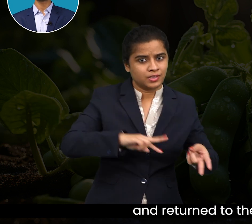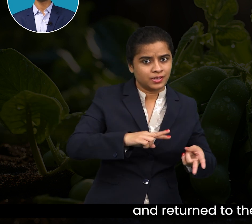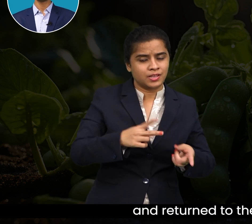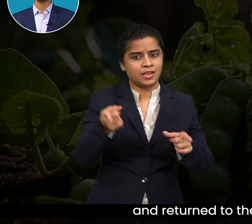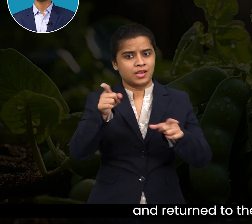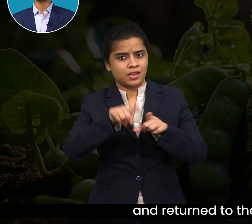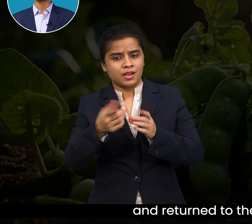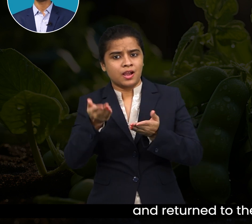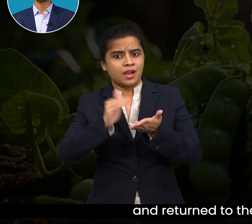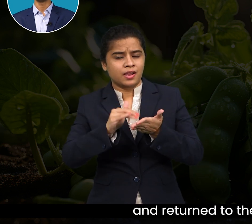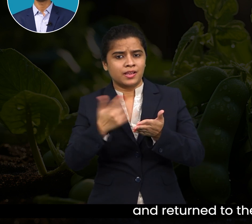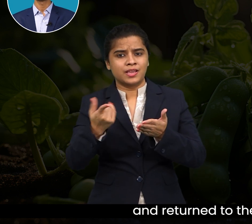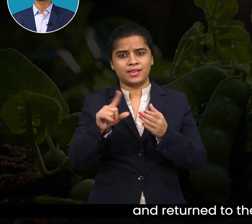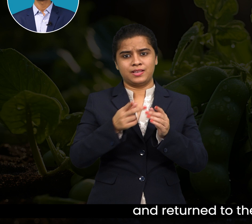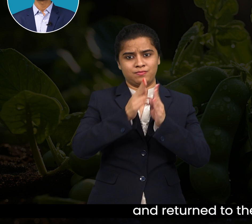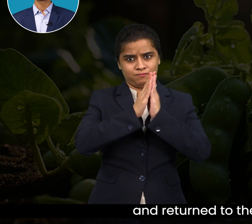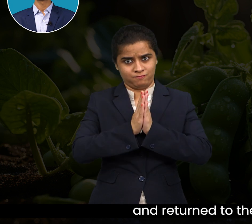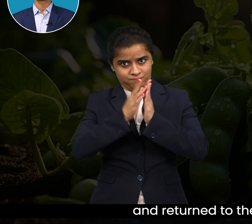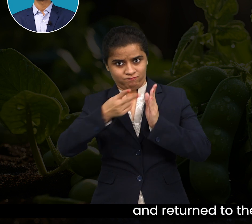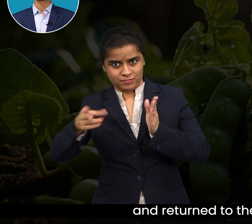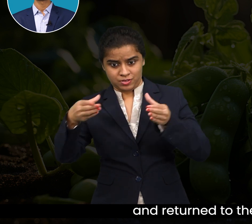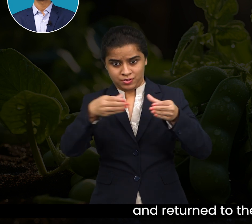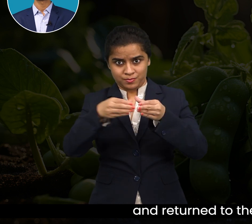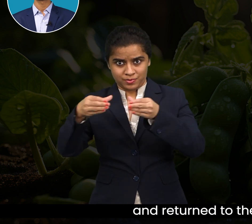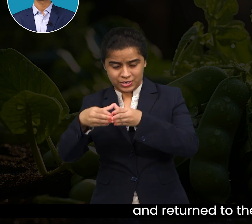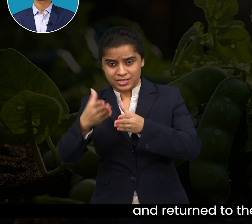the monastery in 1854.